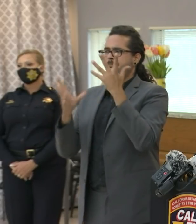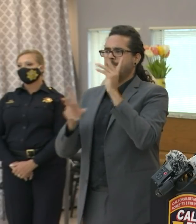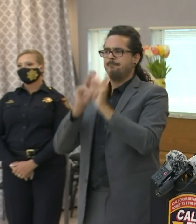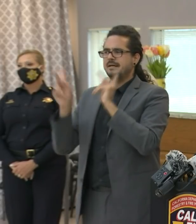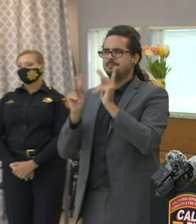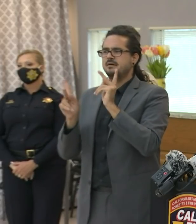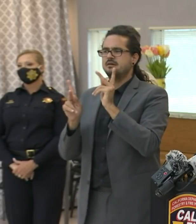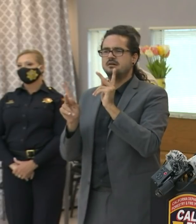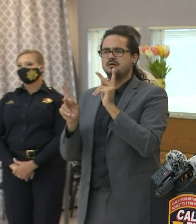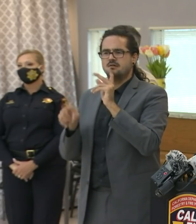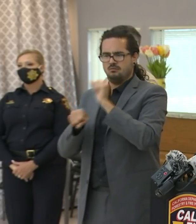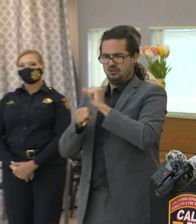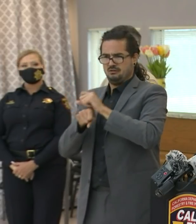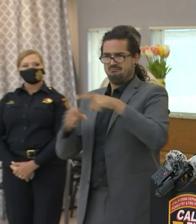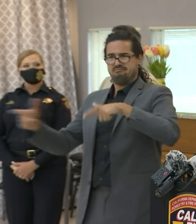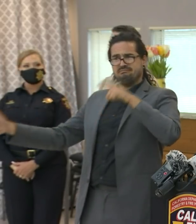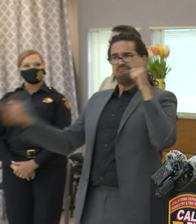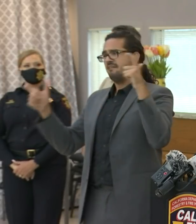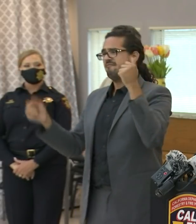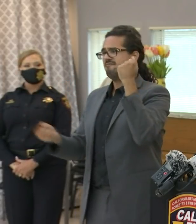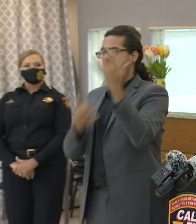of this size?